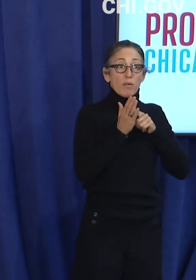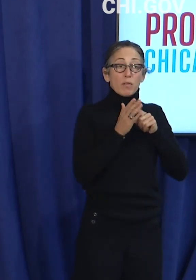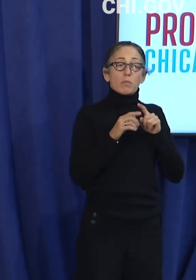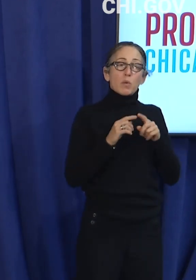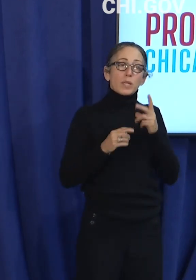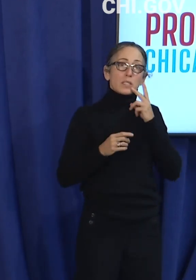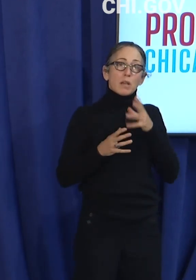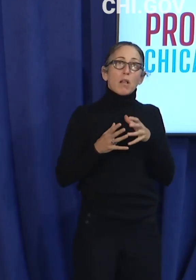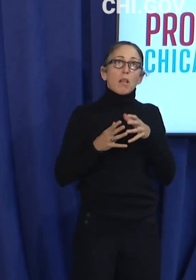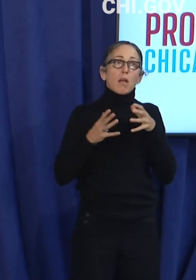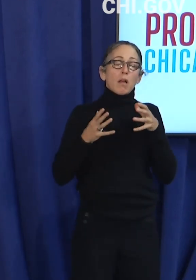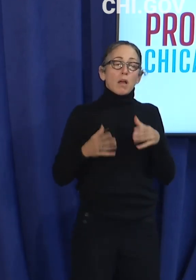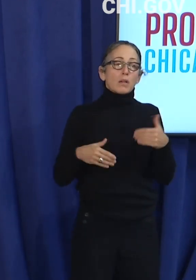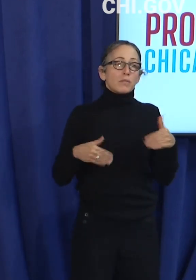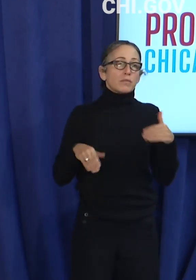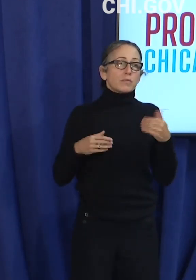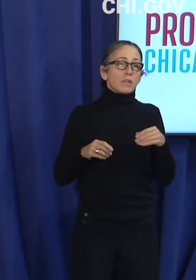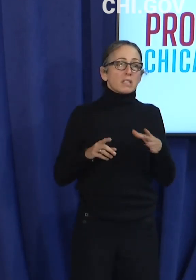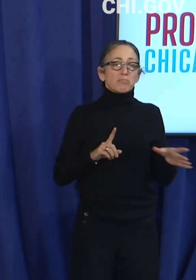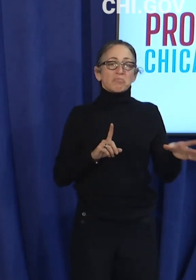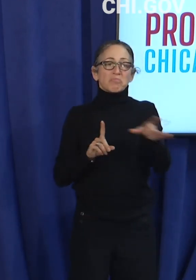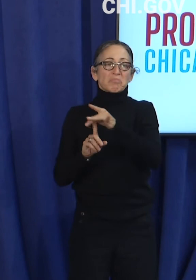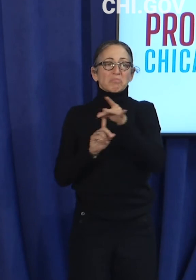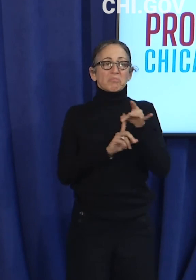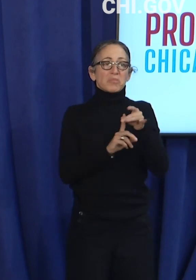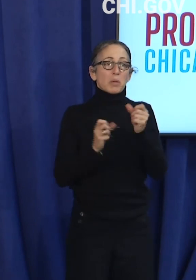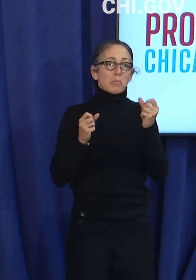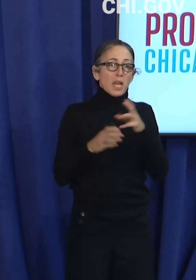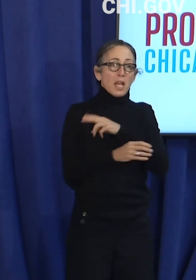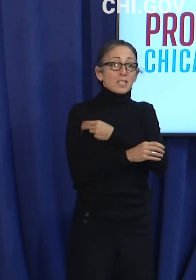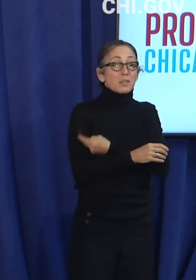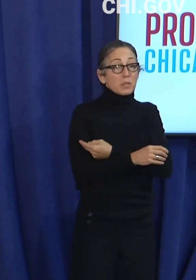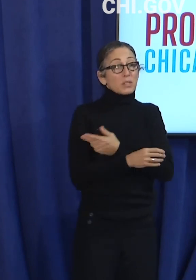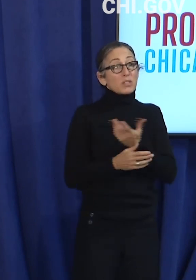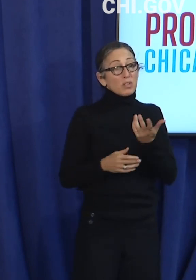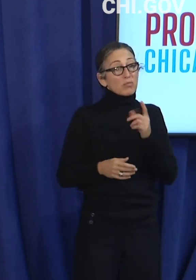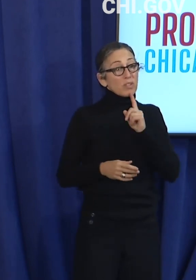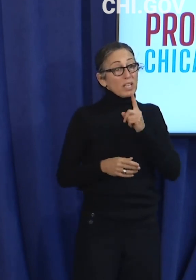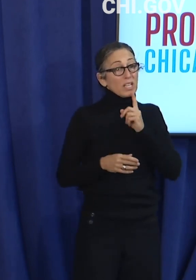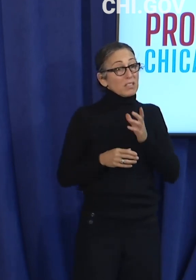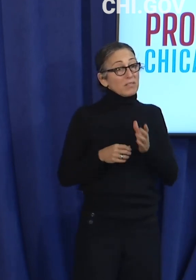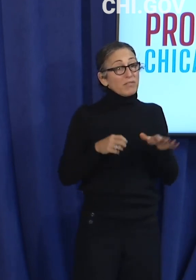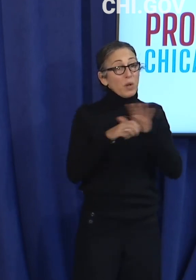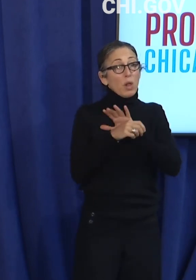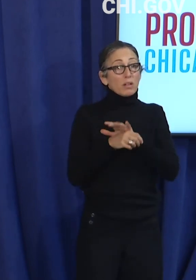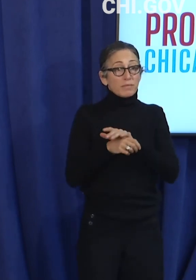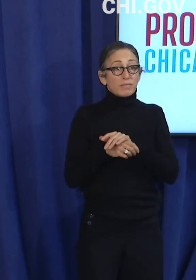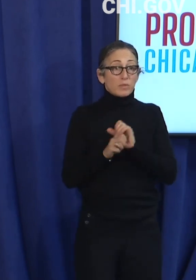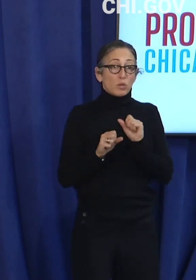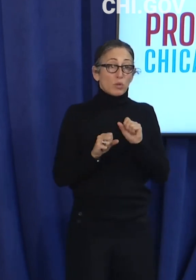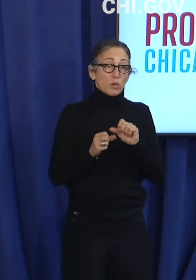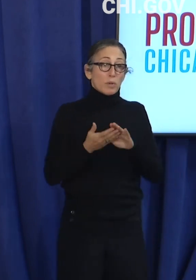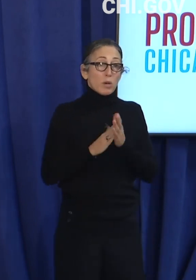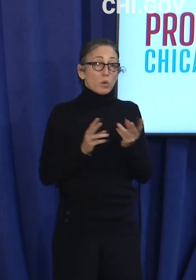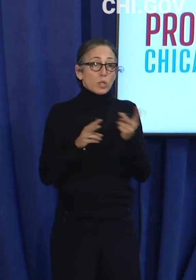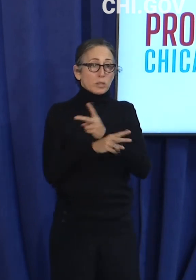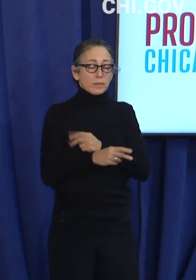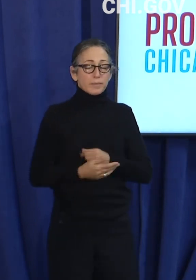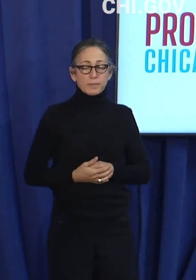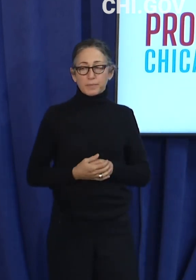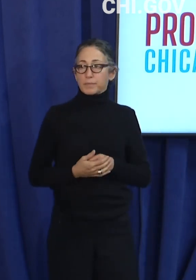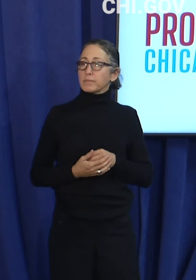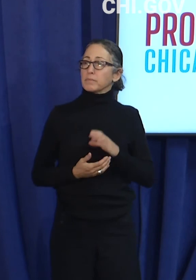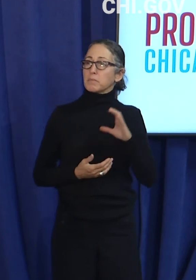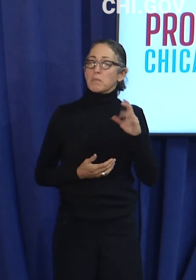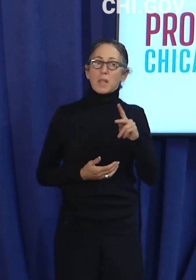lot of bad outcomes from COVID, and we are seeing hospitals that are quite full already, and the potential to get even worse. And also from Block Club,